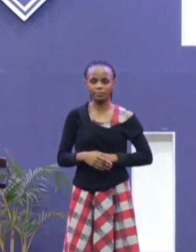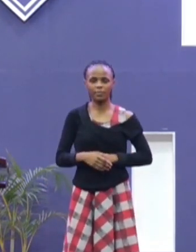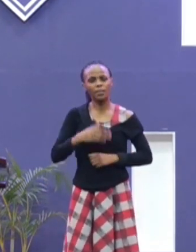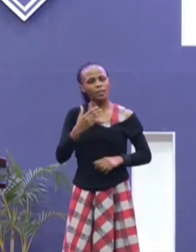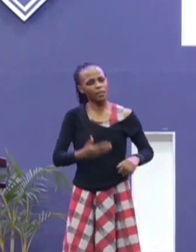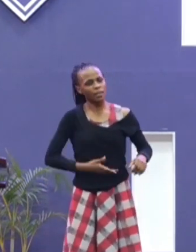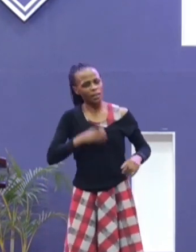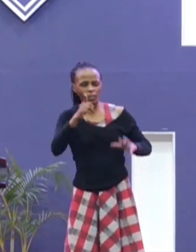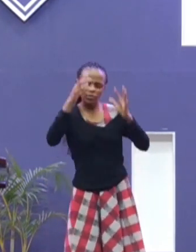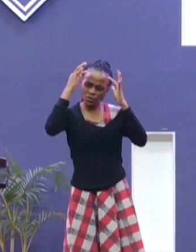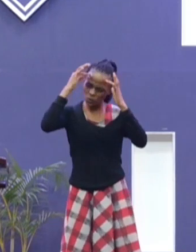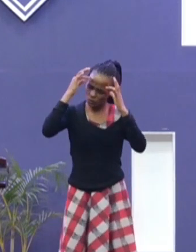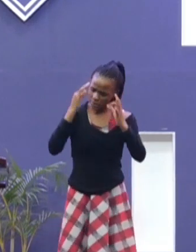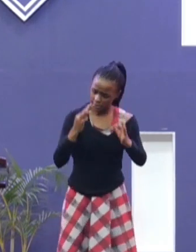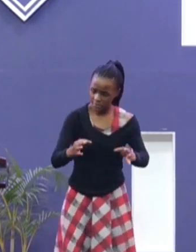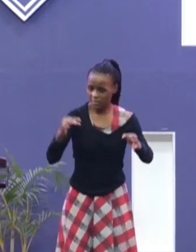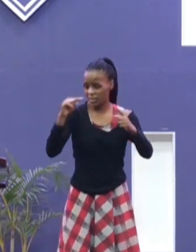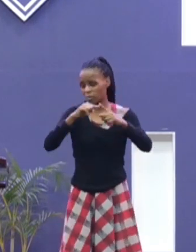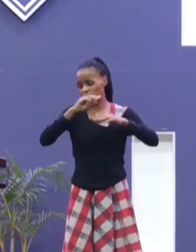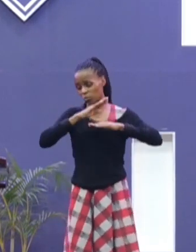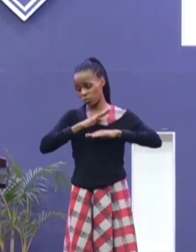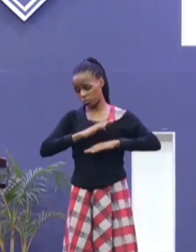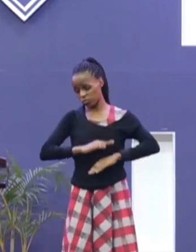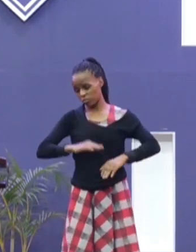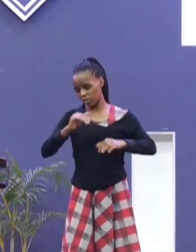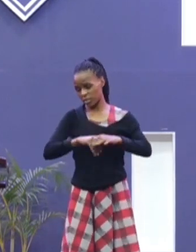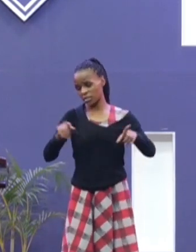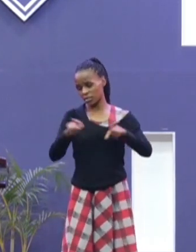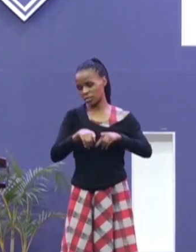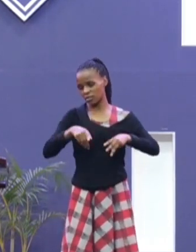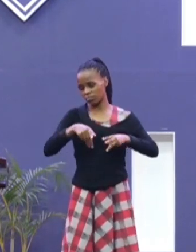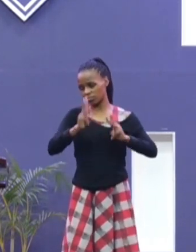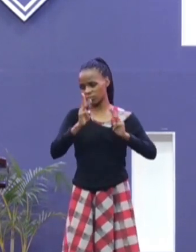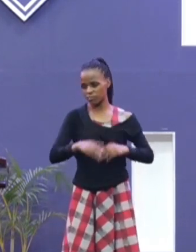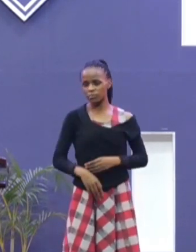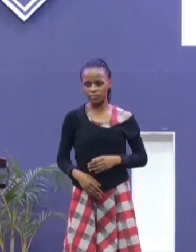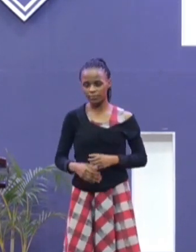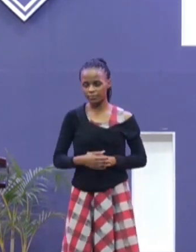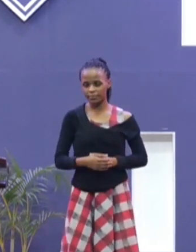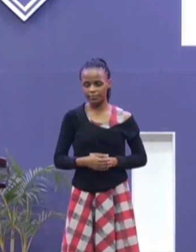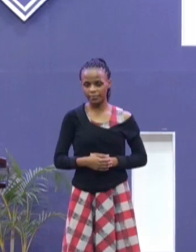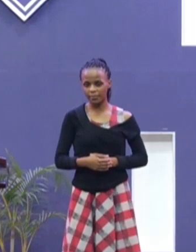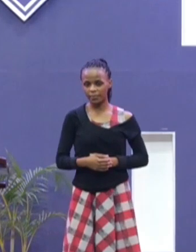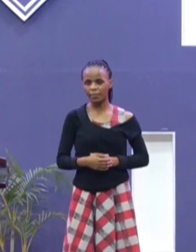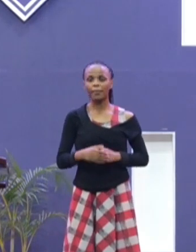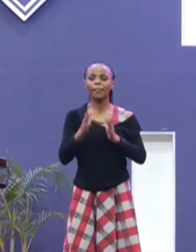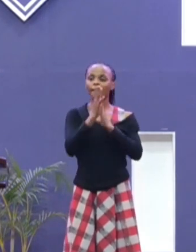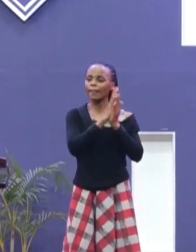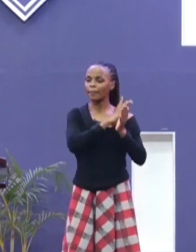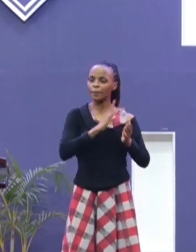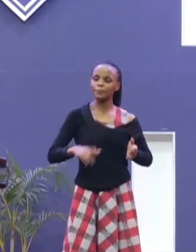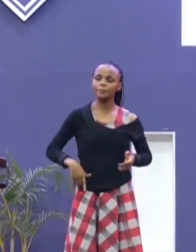you decided to settle in such a way? Osazeewo okumatira mu mbeera eyo. Praise the